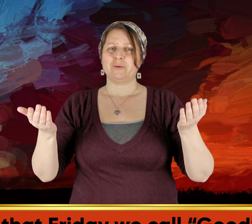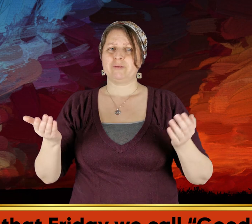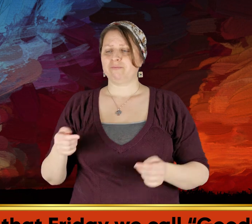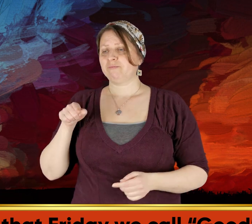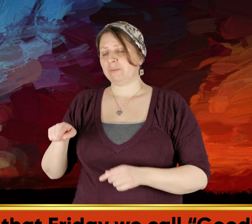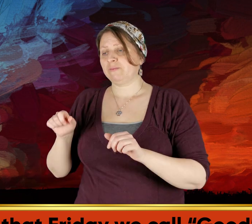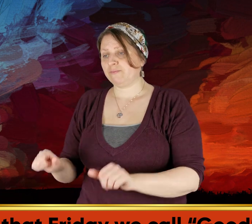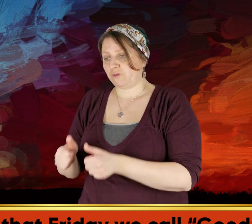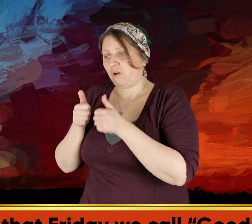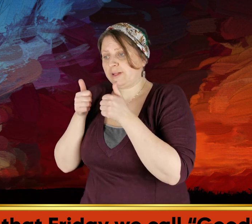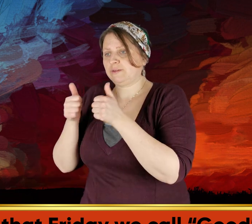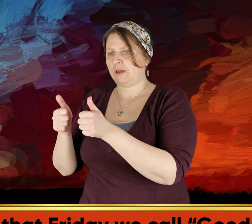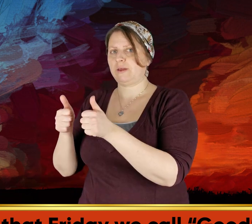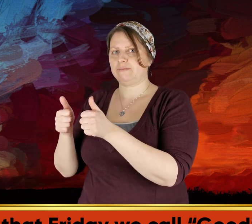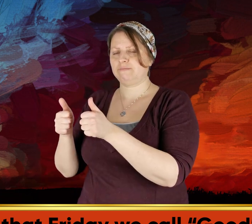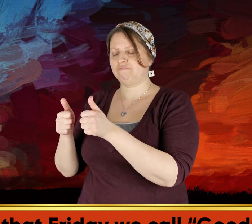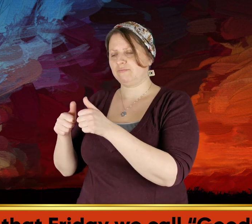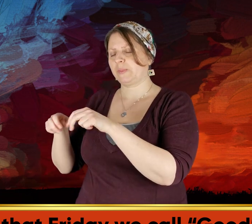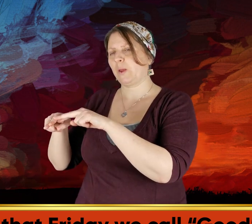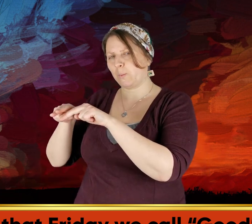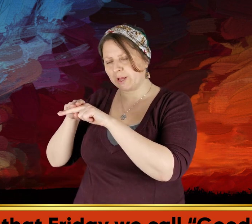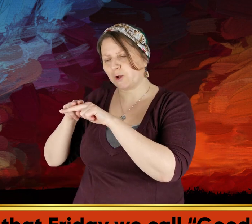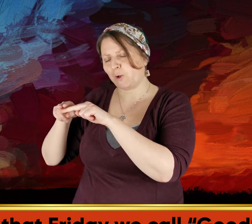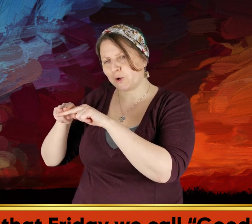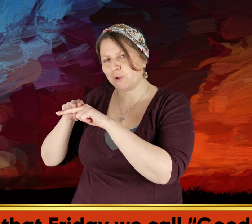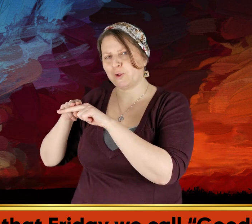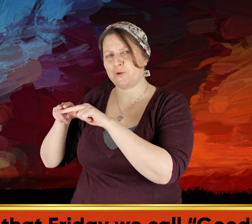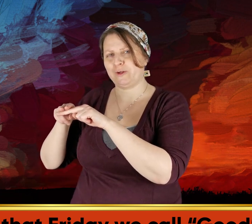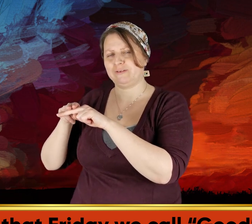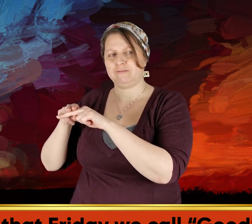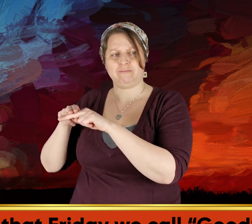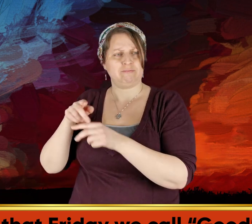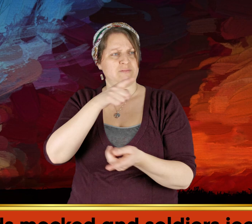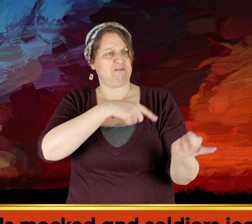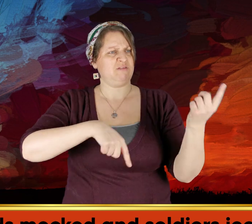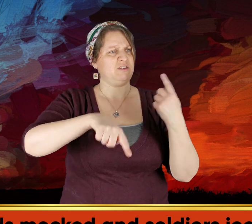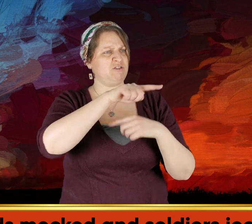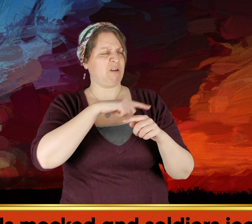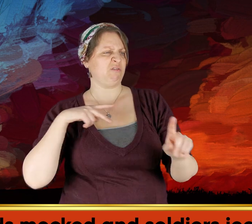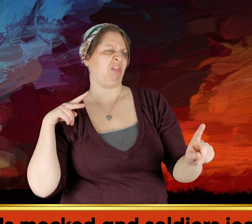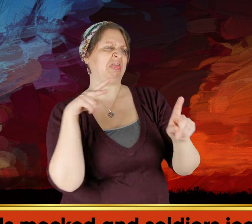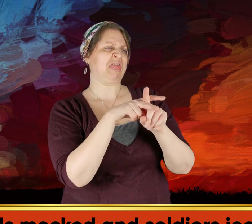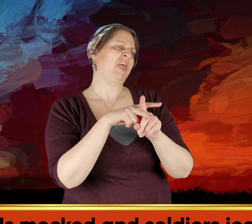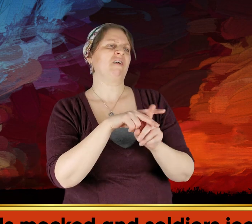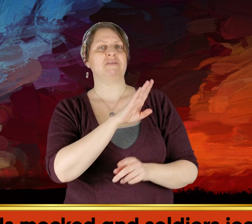On that Friday we conquered Crowds mocked and soldiers